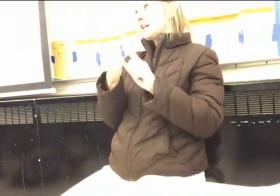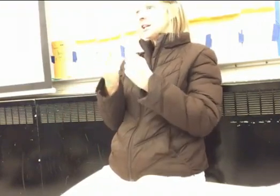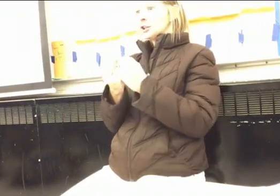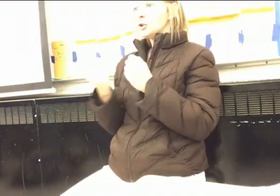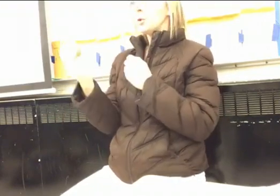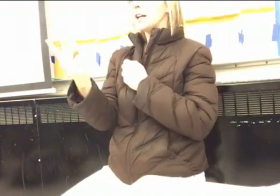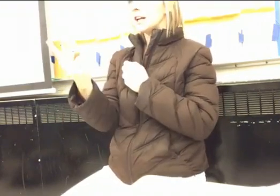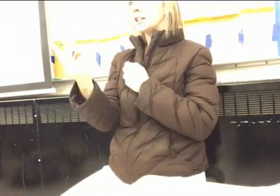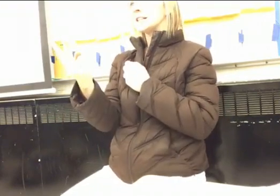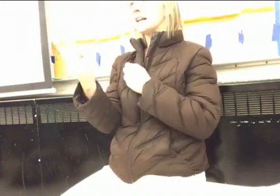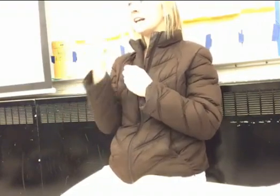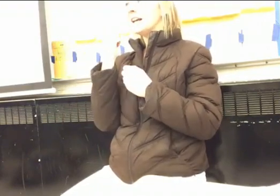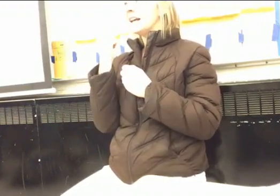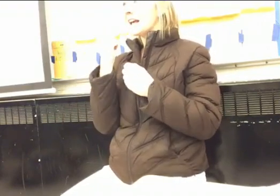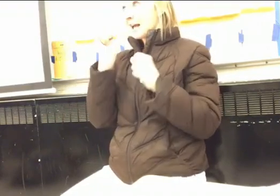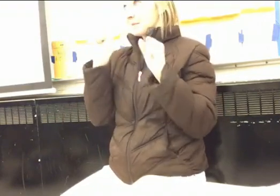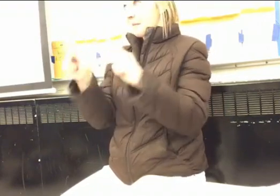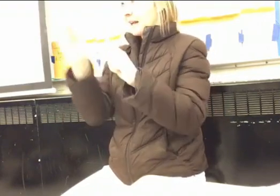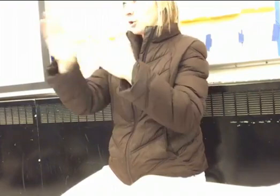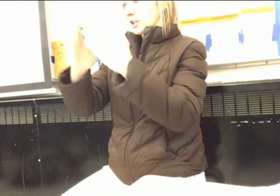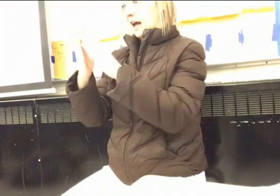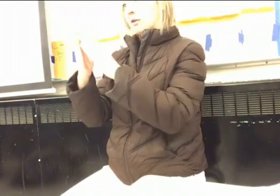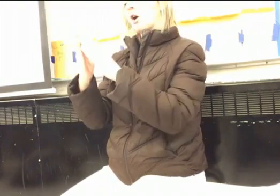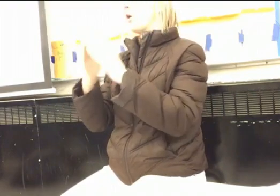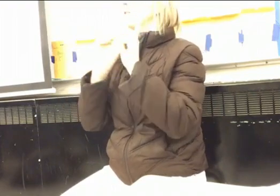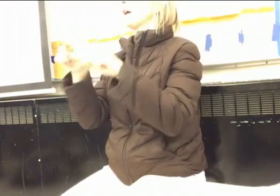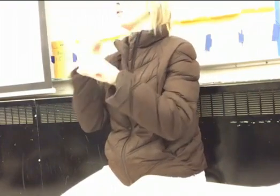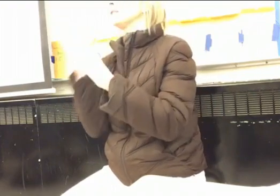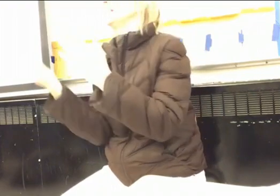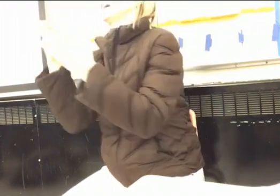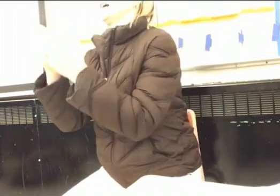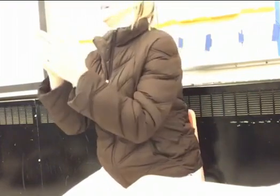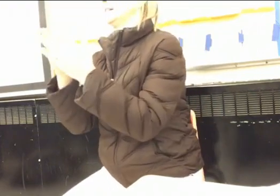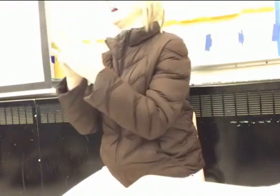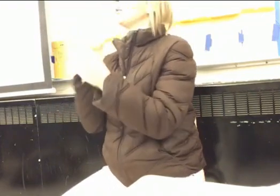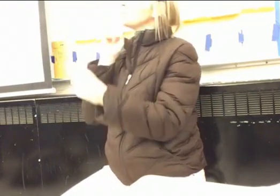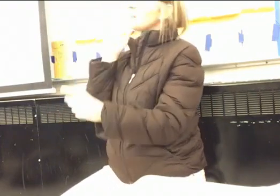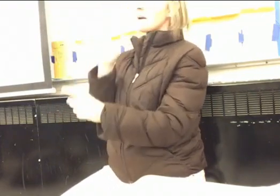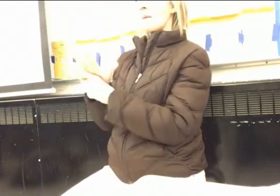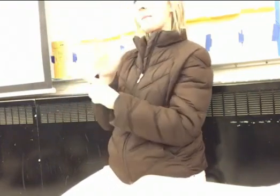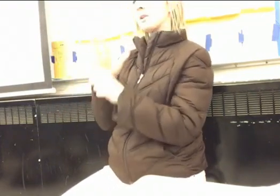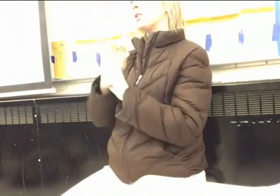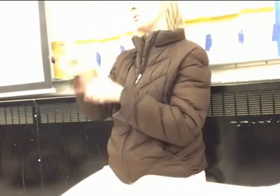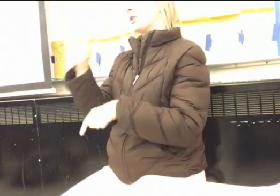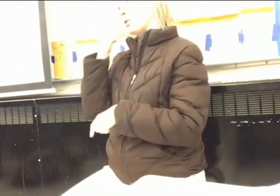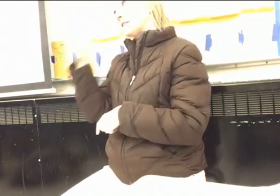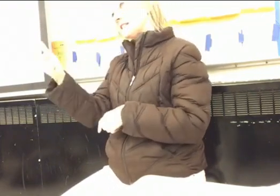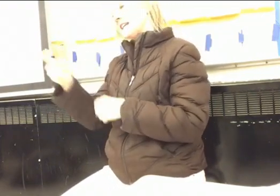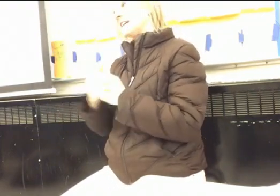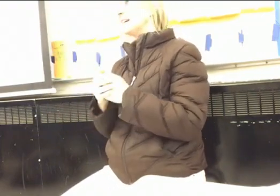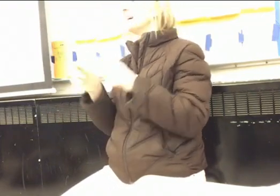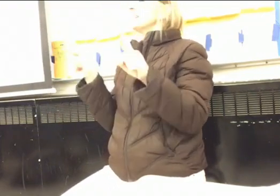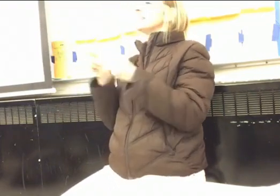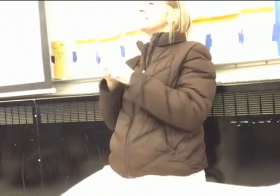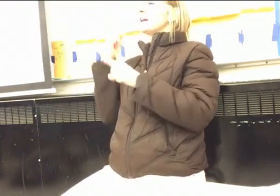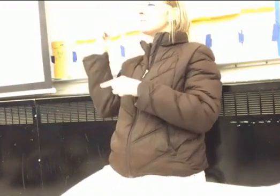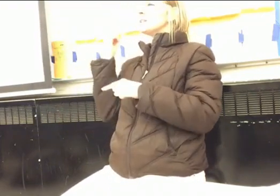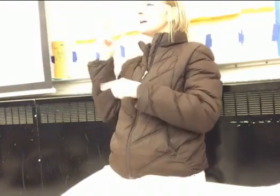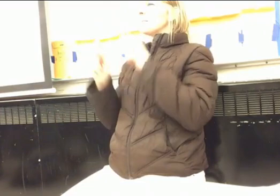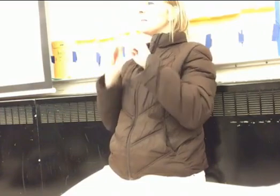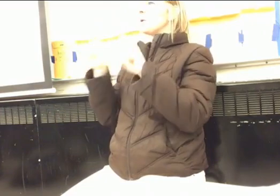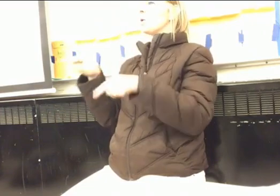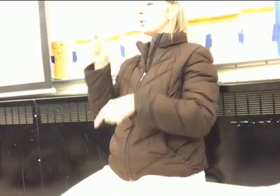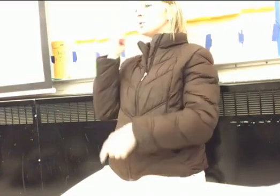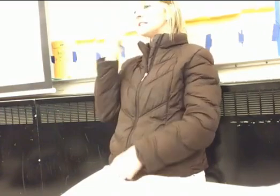go and take your kids to it. It was a really, really popular thing that you would go and see. It's kind of like the same reason why people go see the Nutcracker every